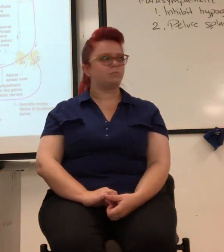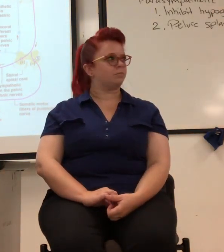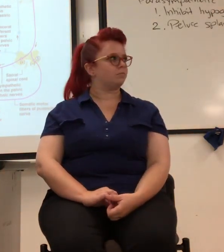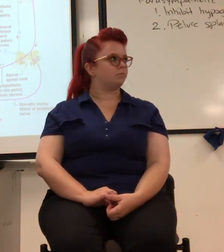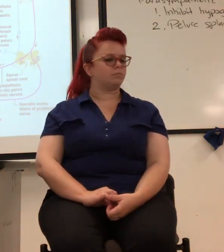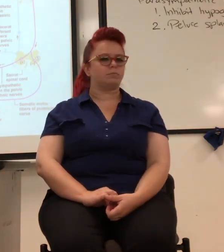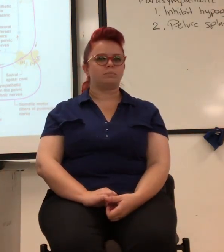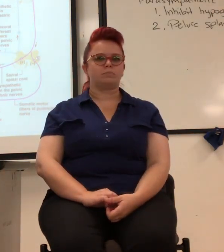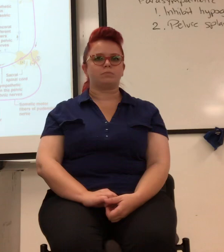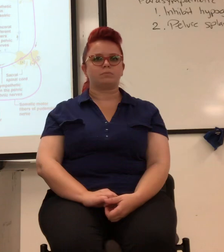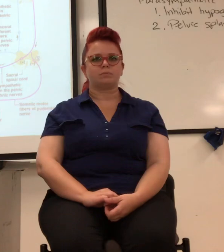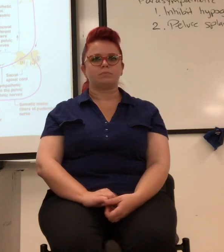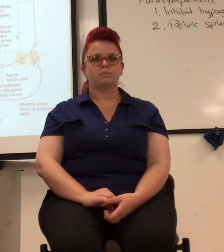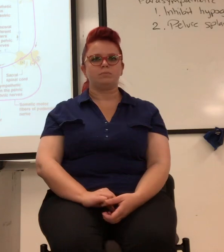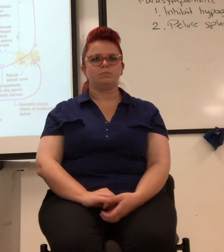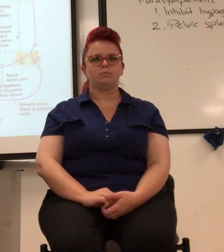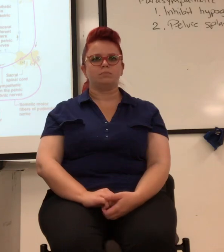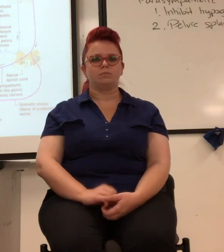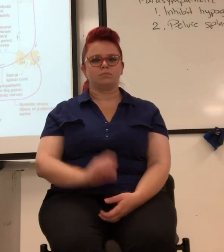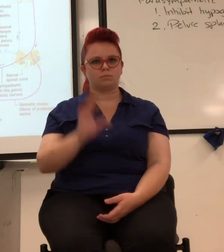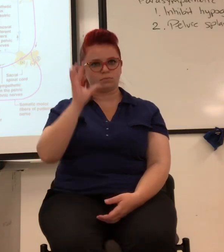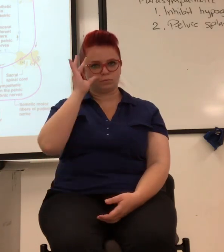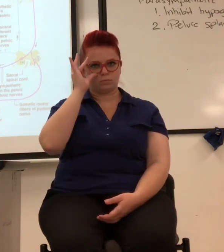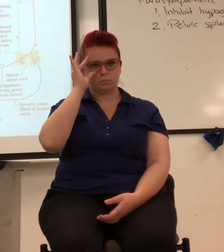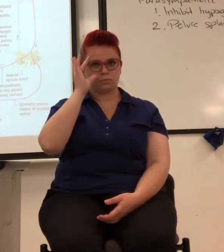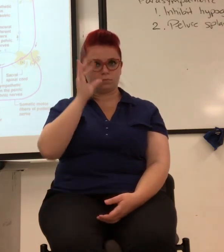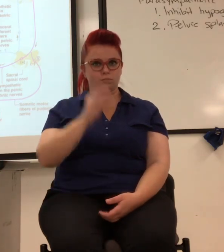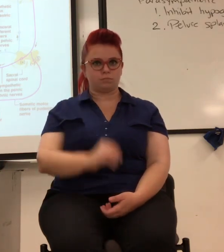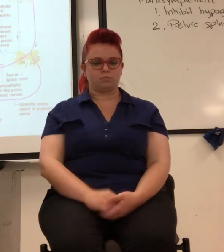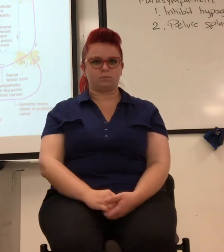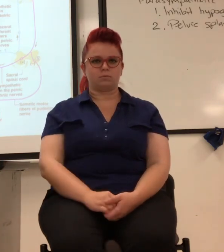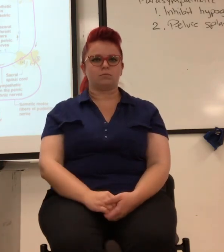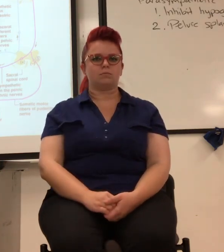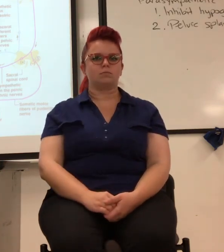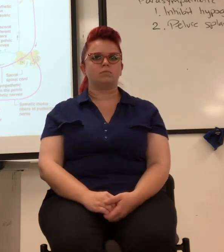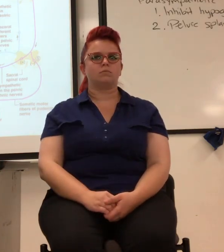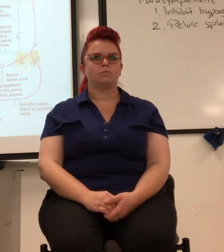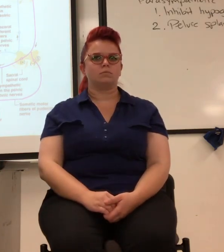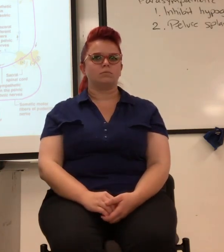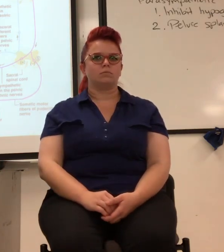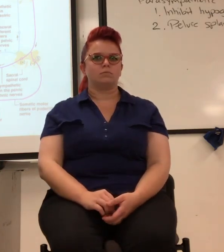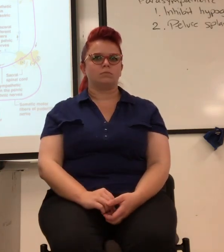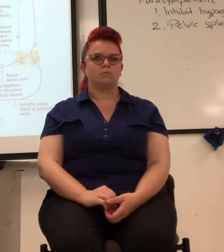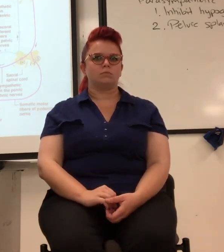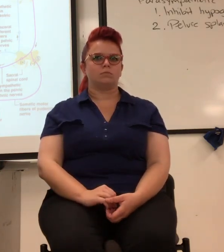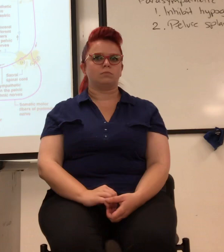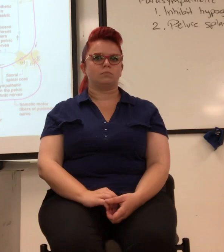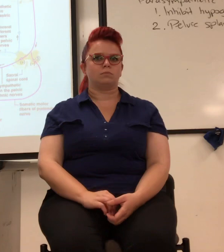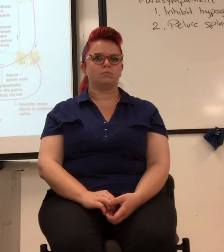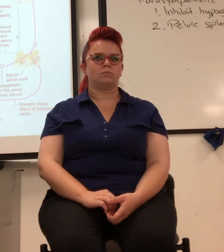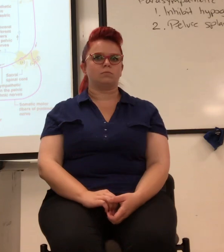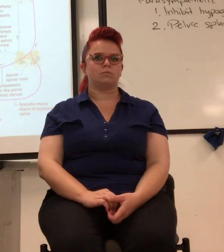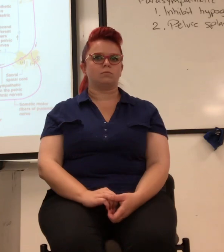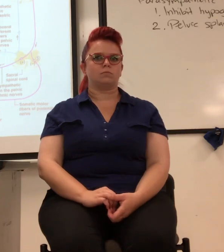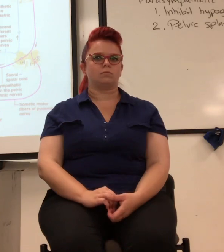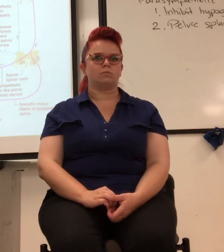stimulate the detrusor and inhibit or relax the internal sphincter. Write that down.